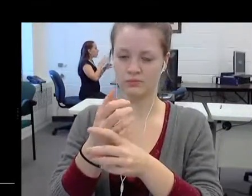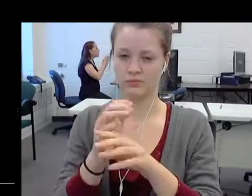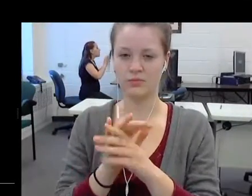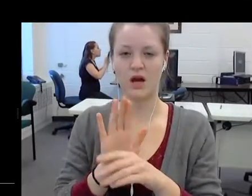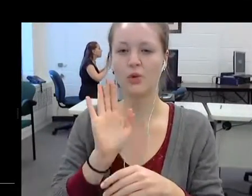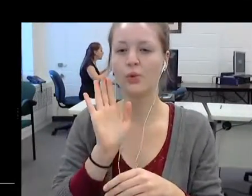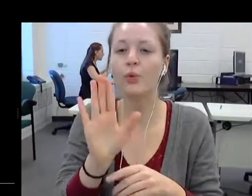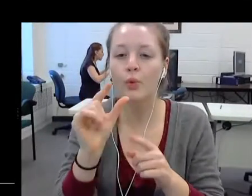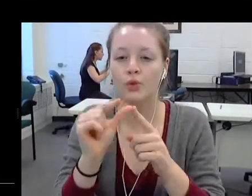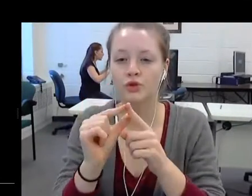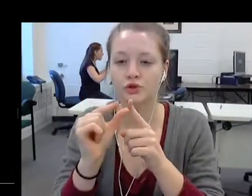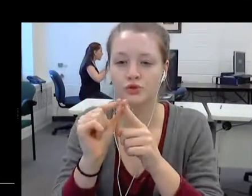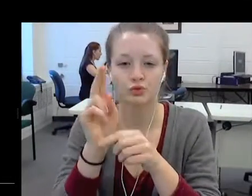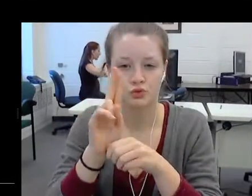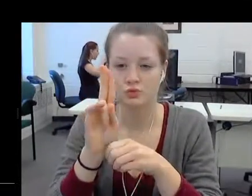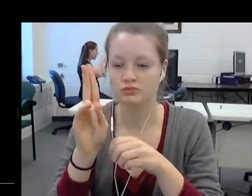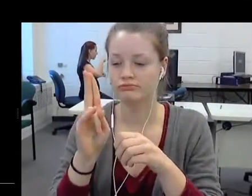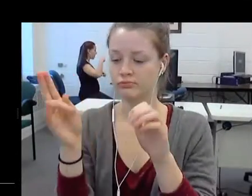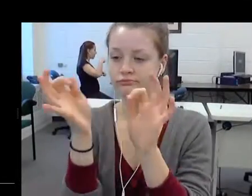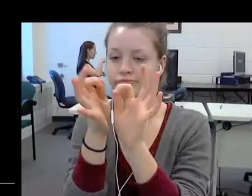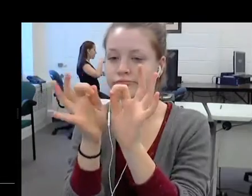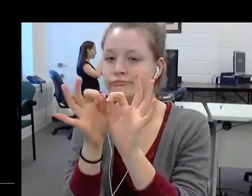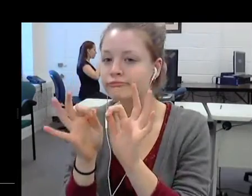own words. So